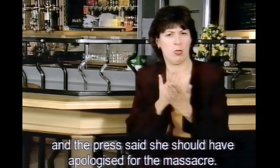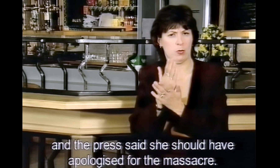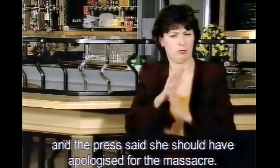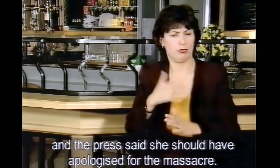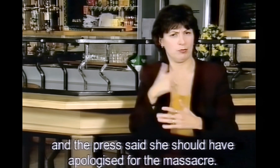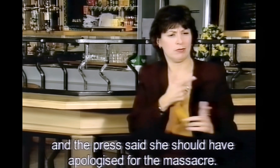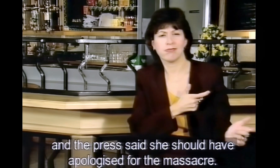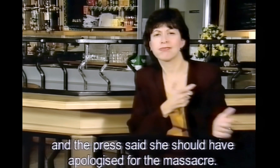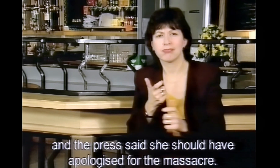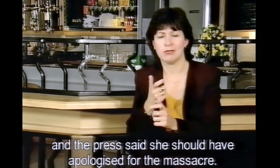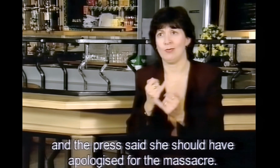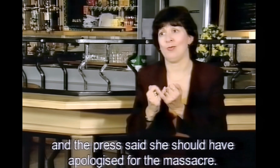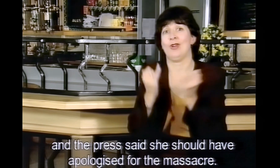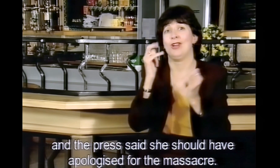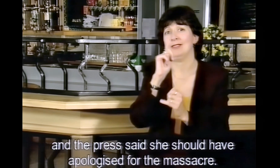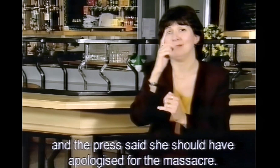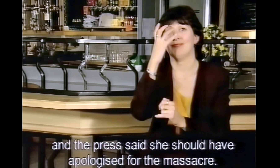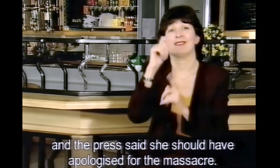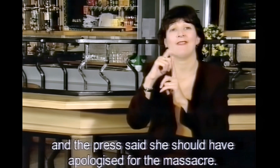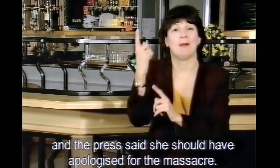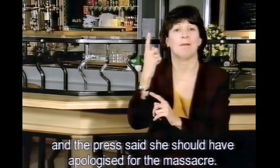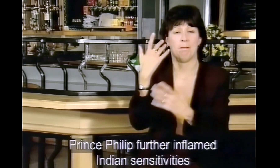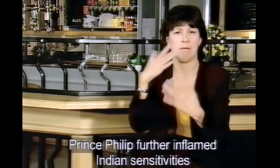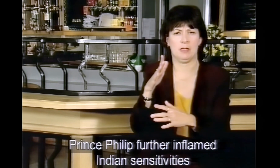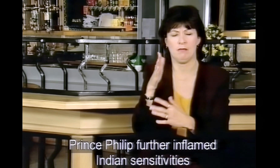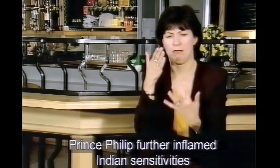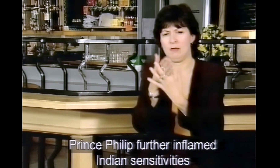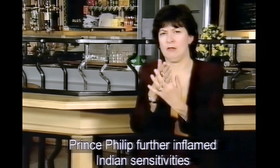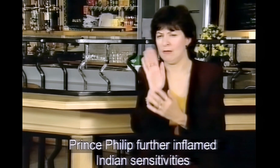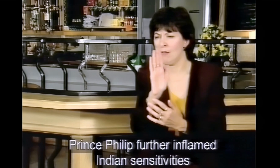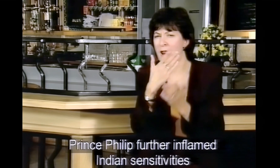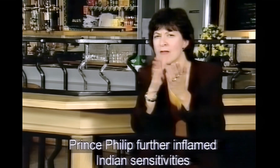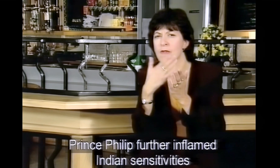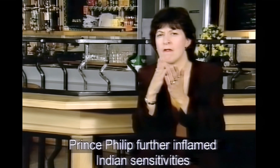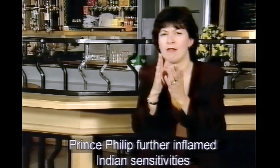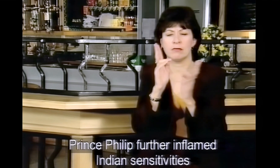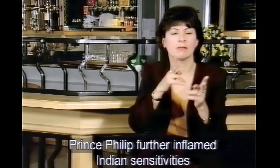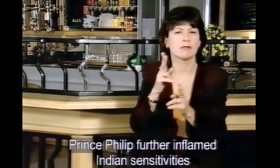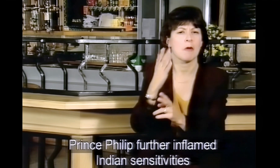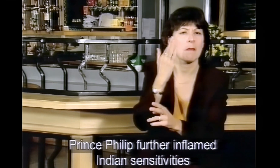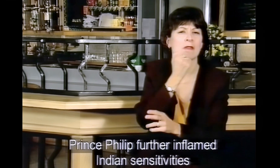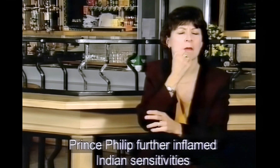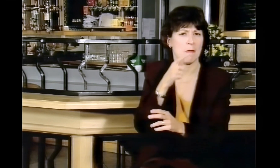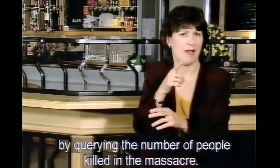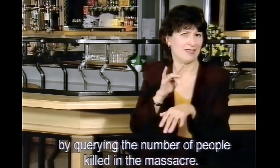British. Prince Philip further inflamed Indian sensitivities by querying the number of people killed in the